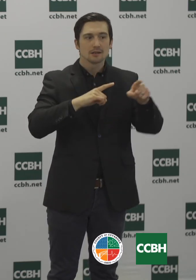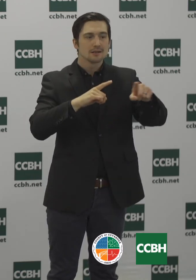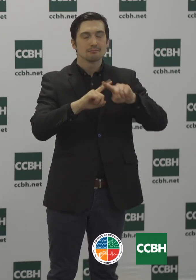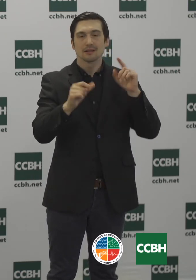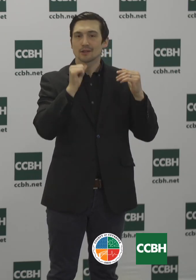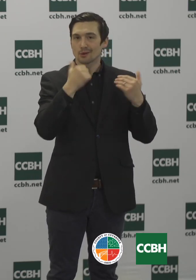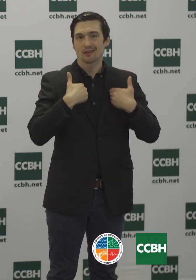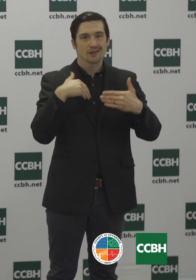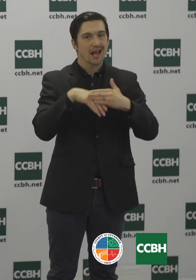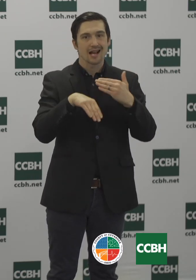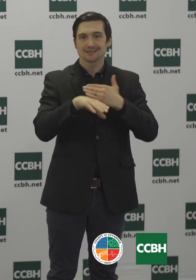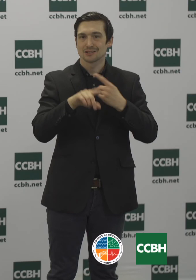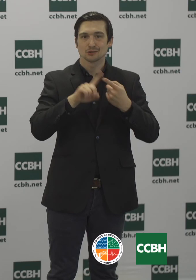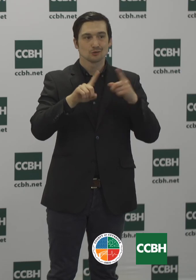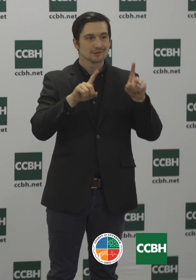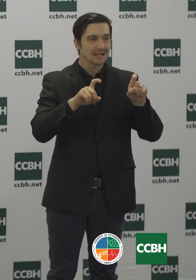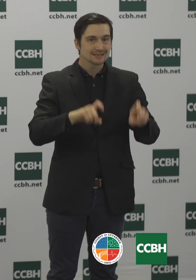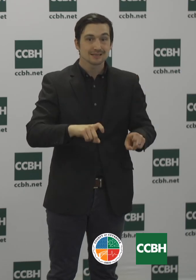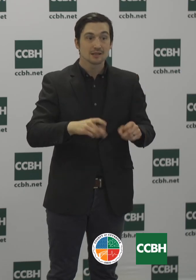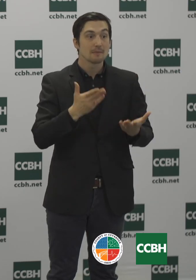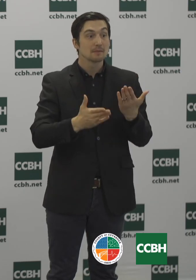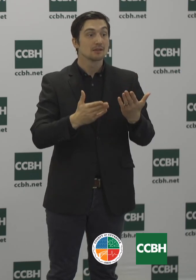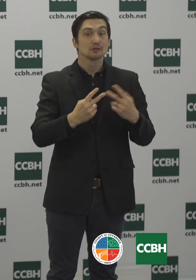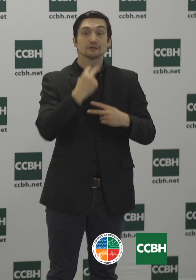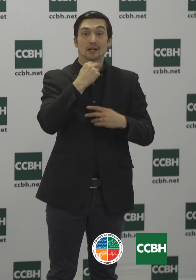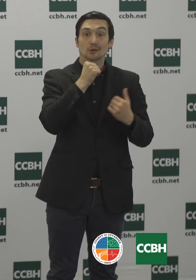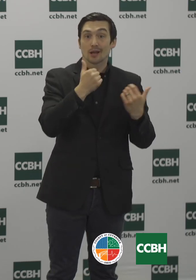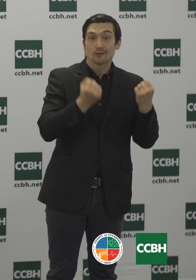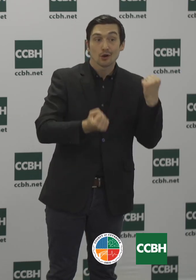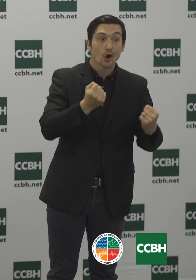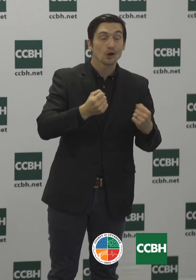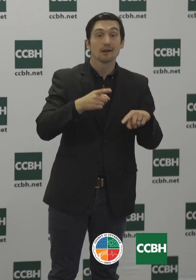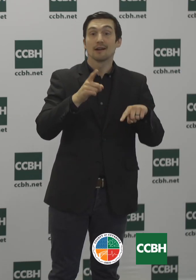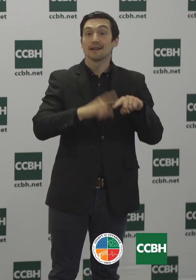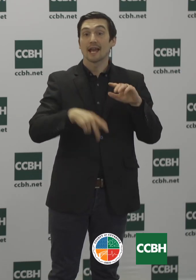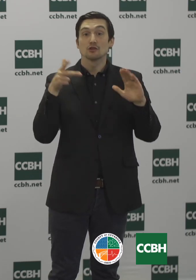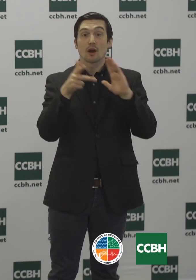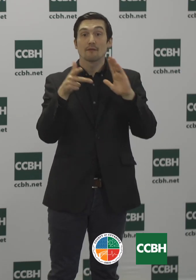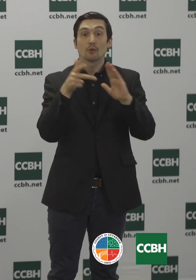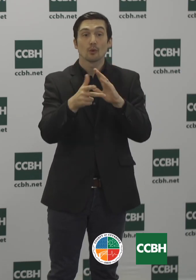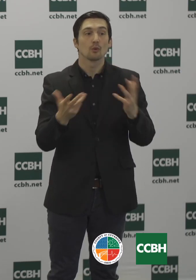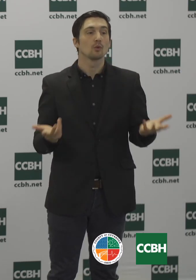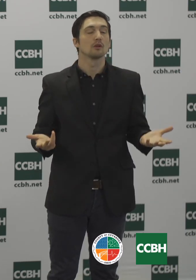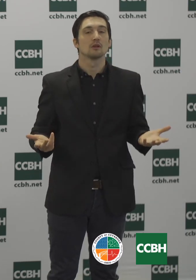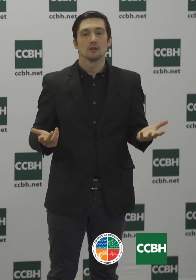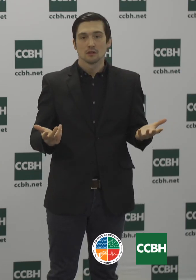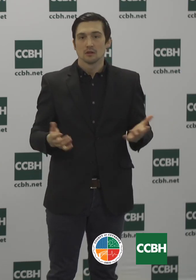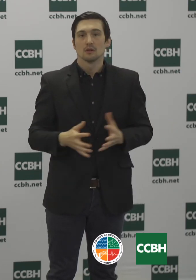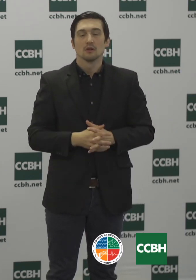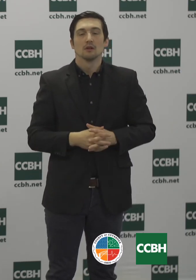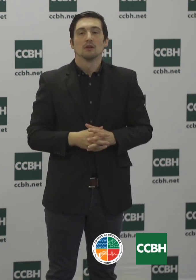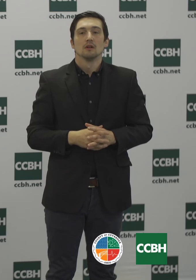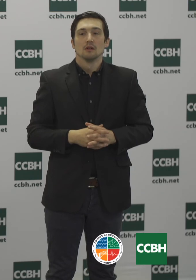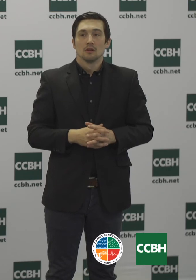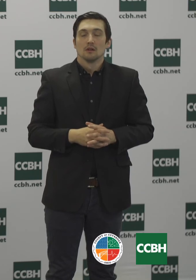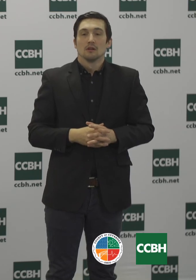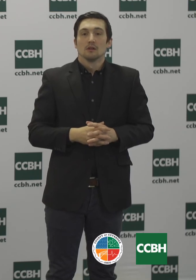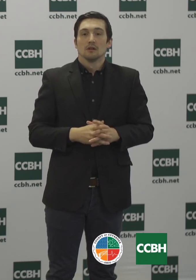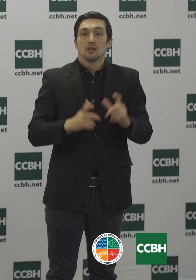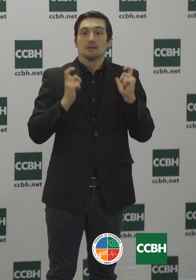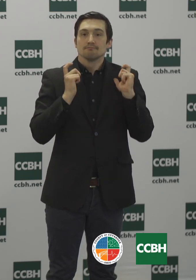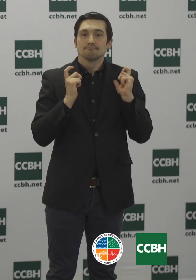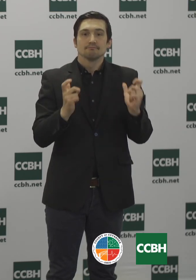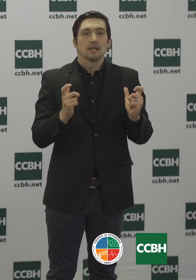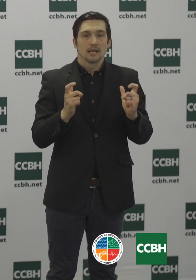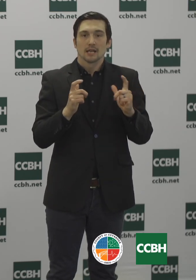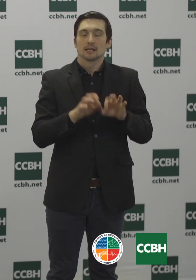may be able to access. Maybe they don't have a car, can't use a drive-through, those sorts of things. And then the big point is this